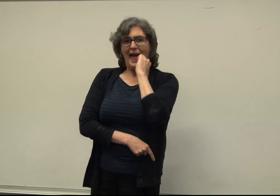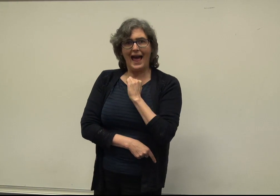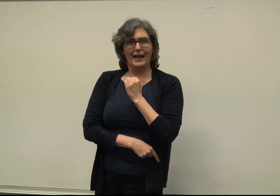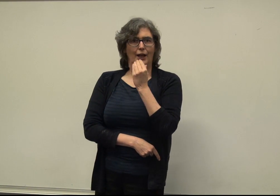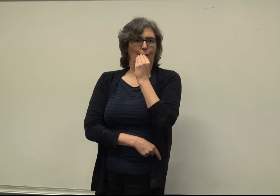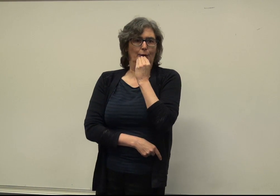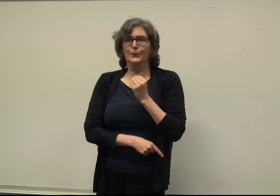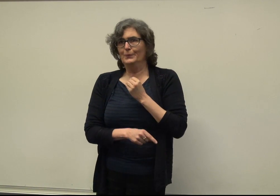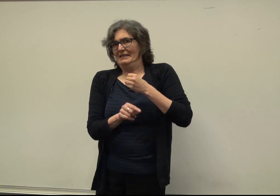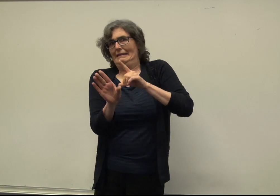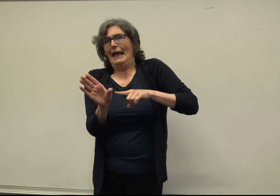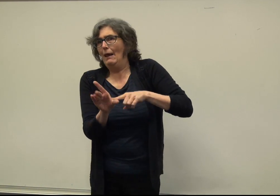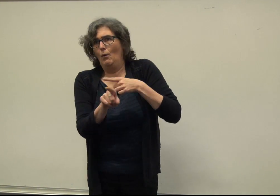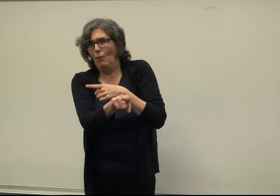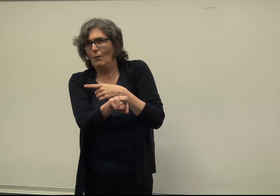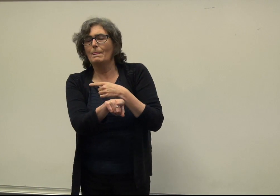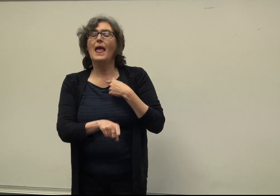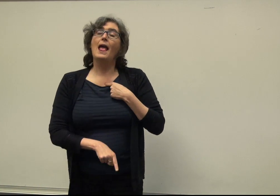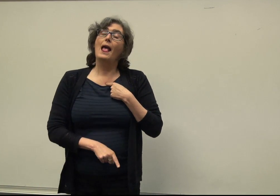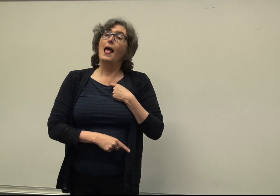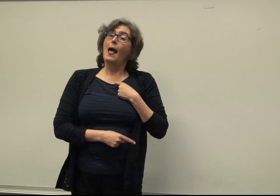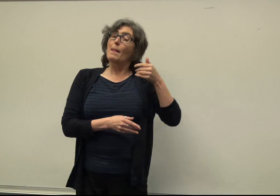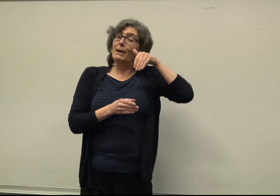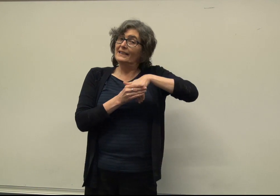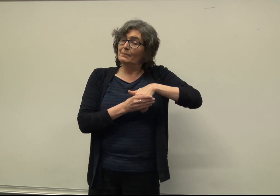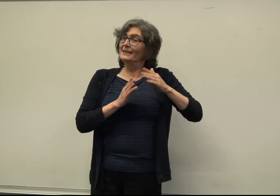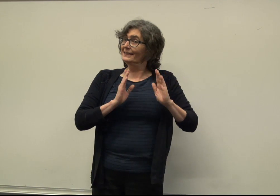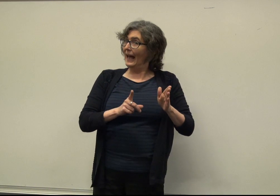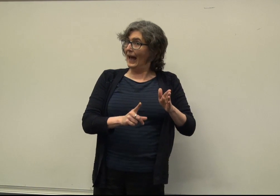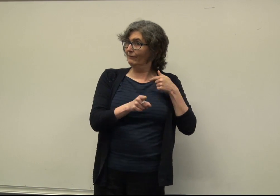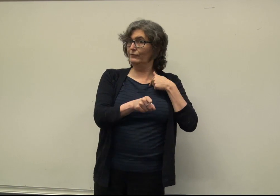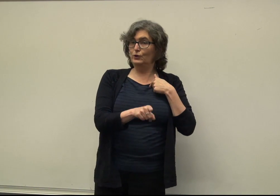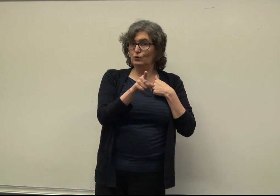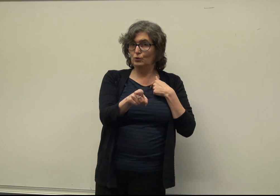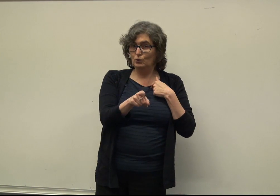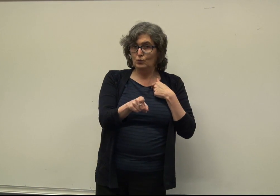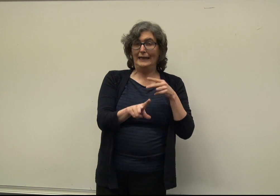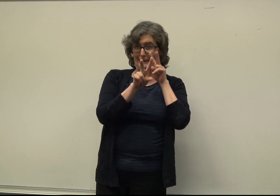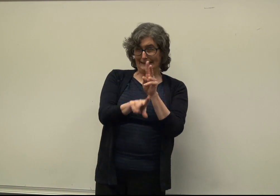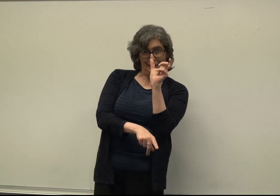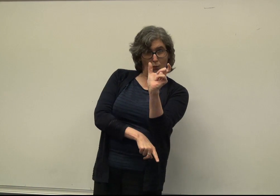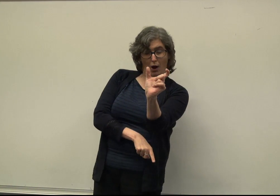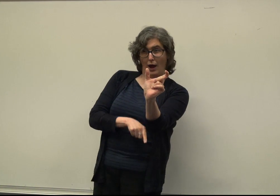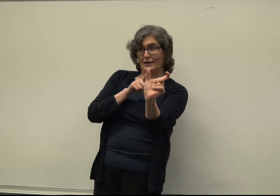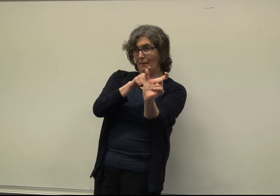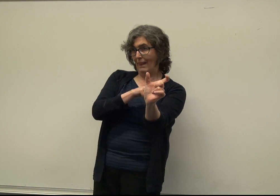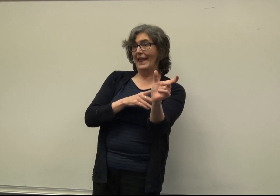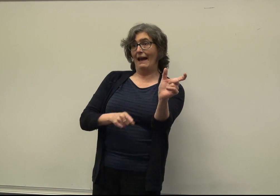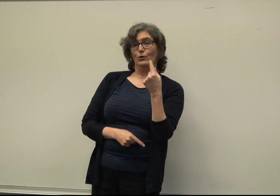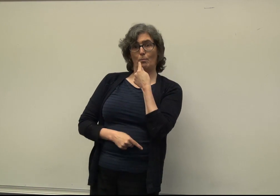color of the ink. So they have to say blue when the word says red. So there is a clash, and they have